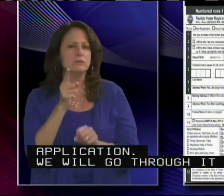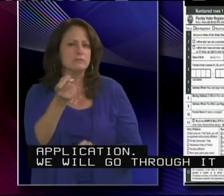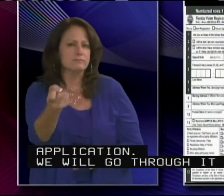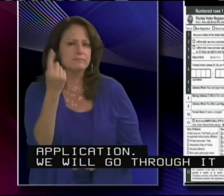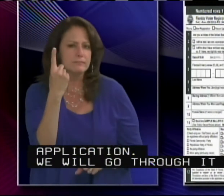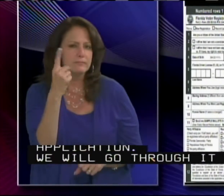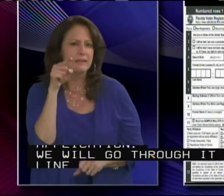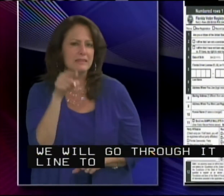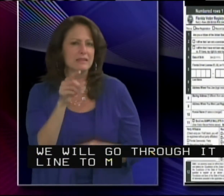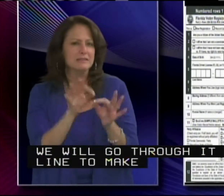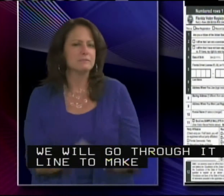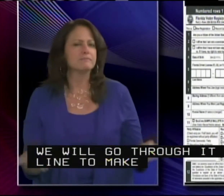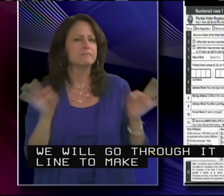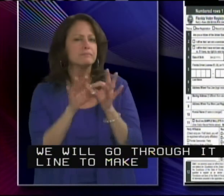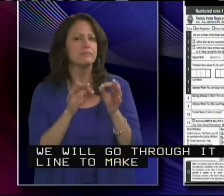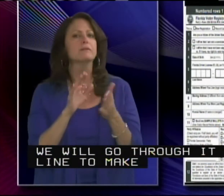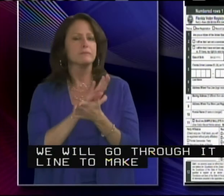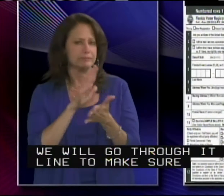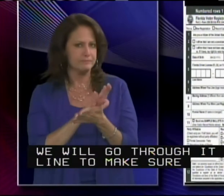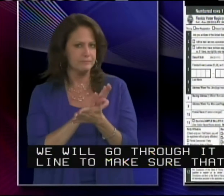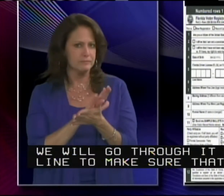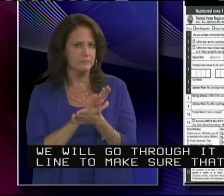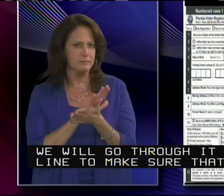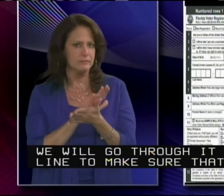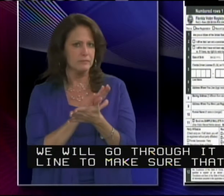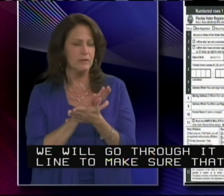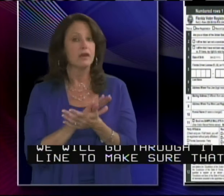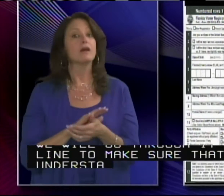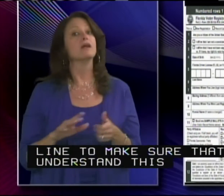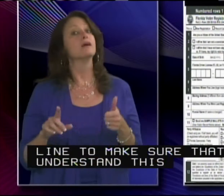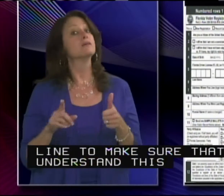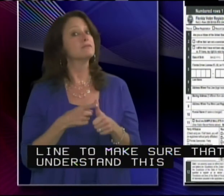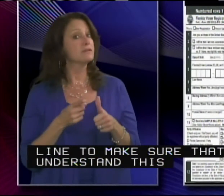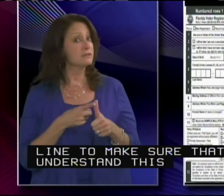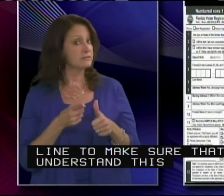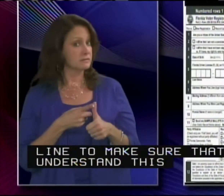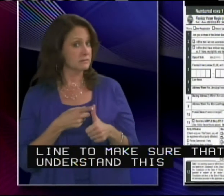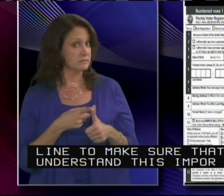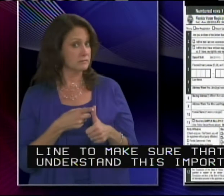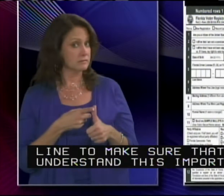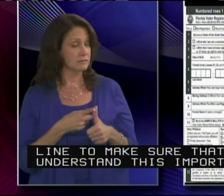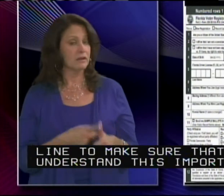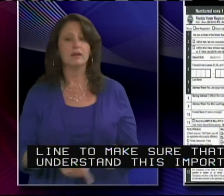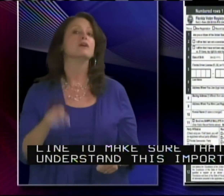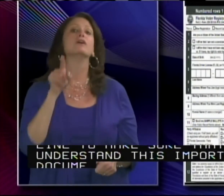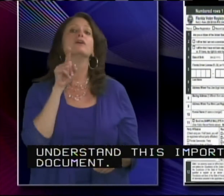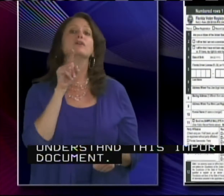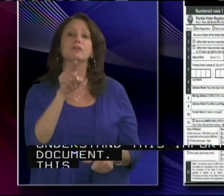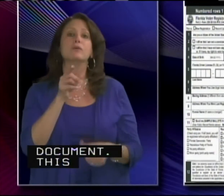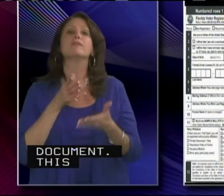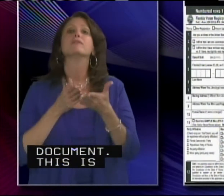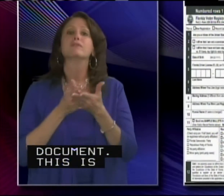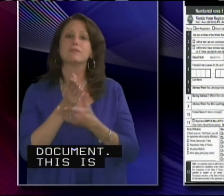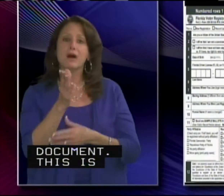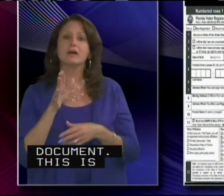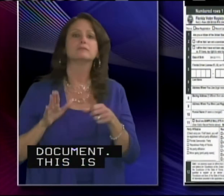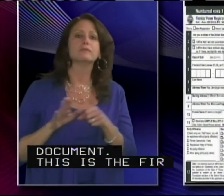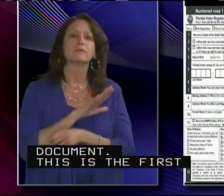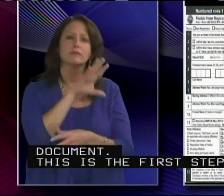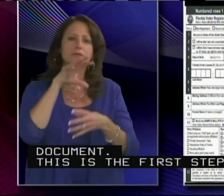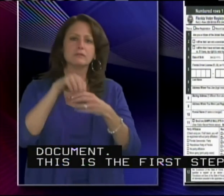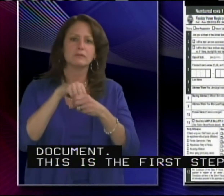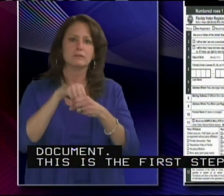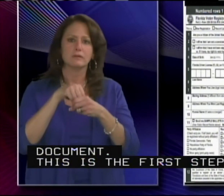you understand this important document. This is the first step in exercising your